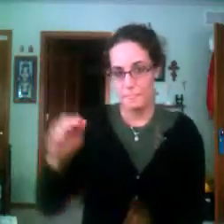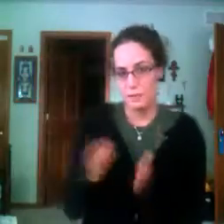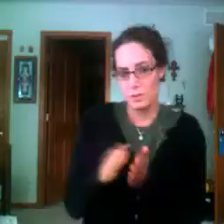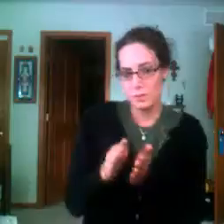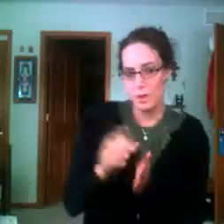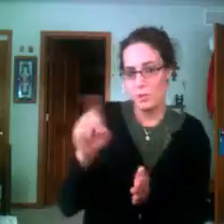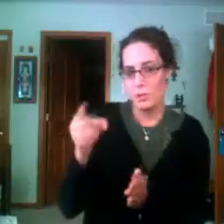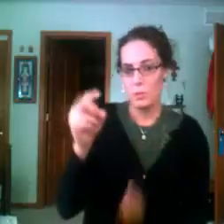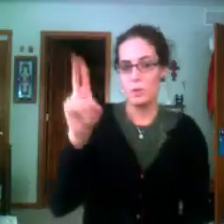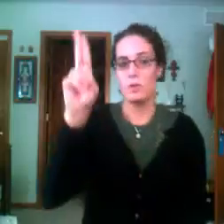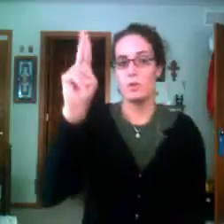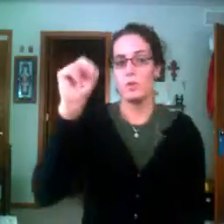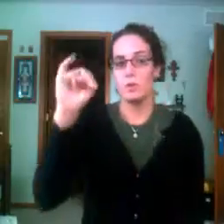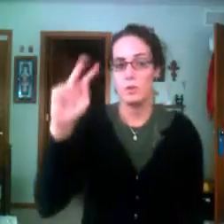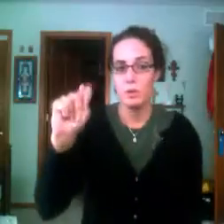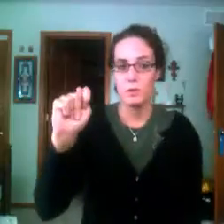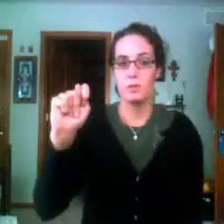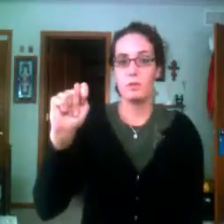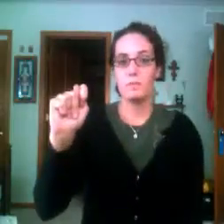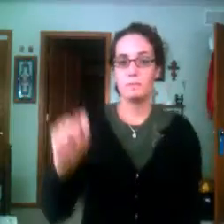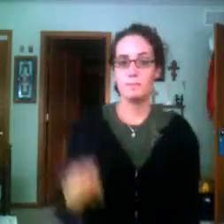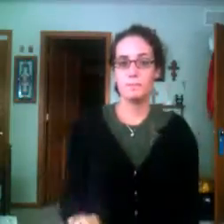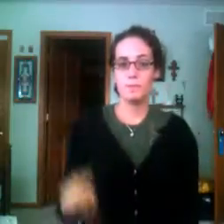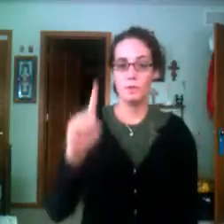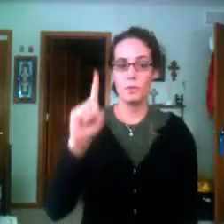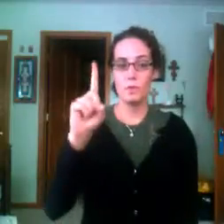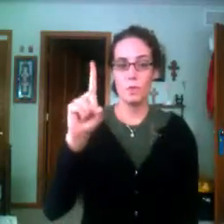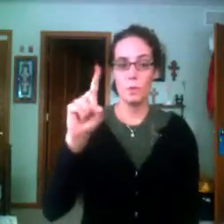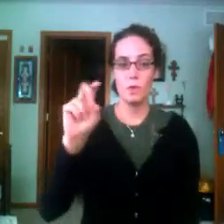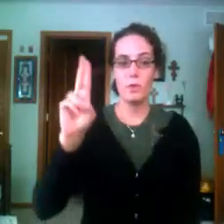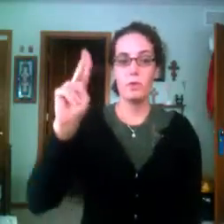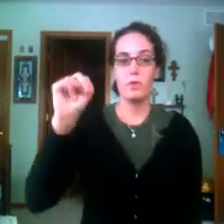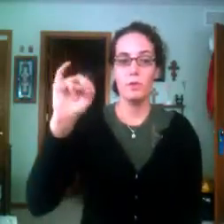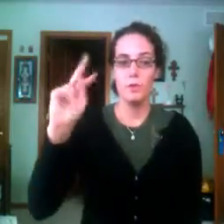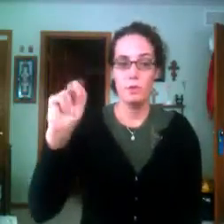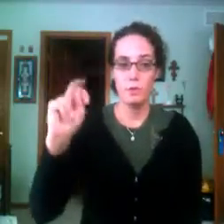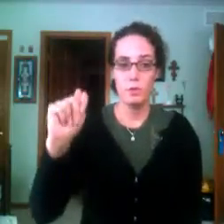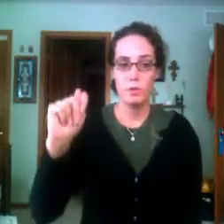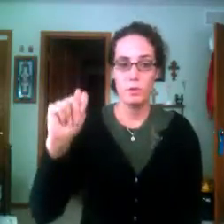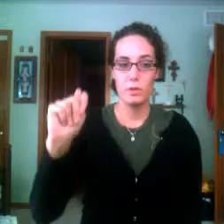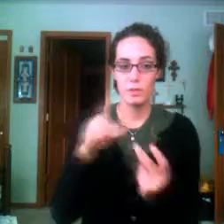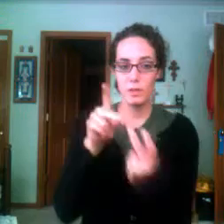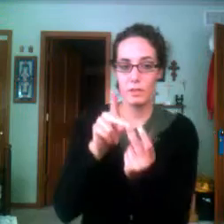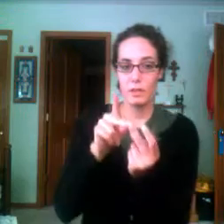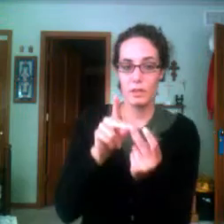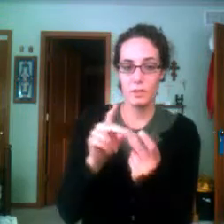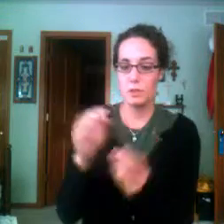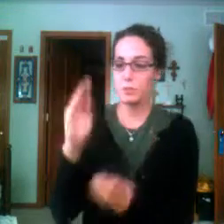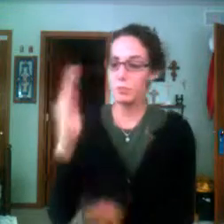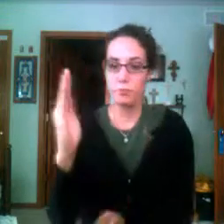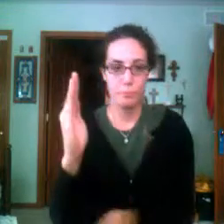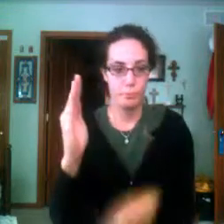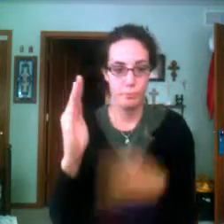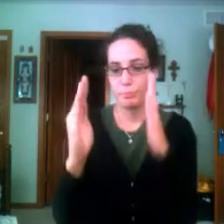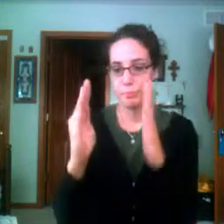On a number line, 1 unit is exactly, this is from one tick mark to the next tick mark. 1 unit, 2 units, 3 units, and so